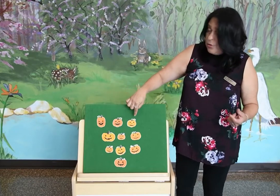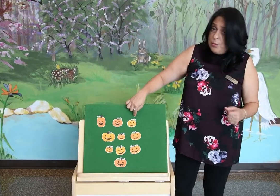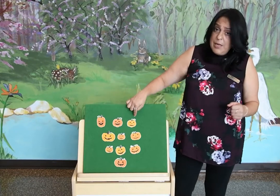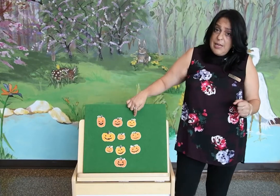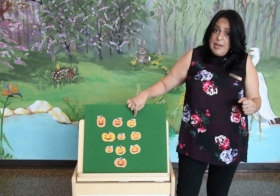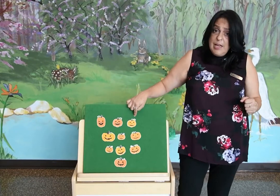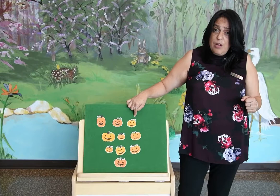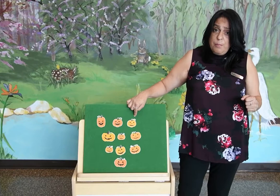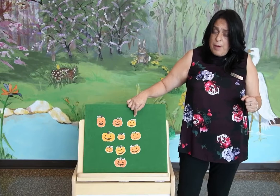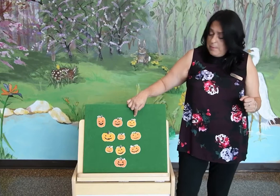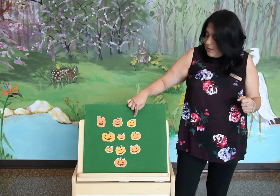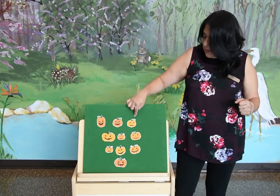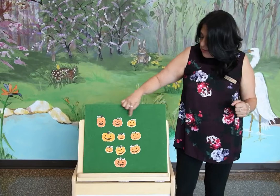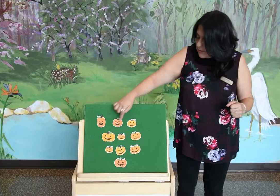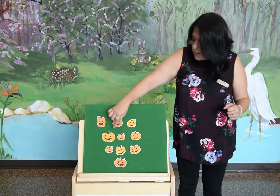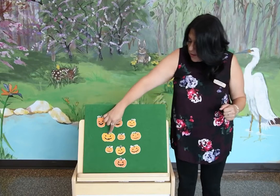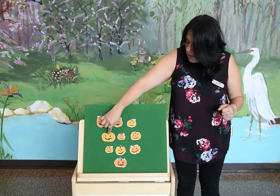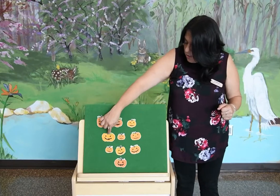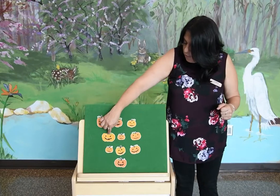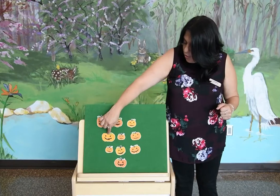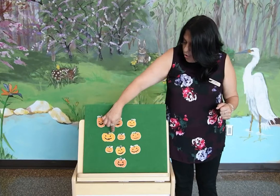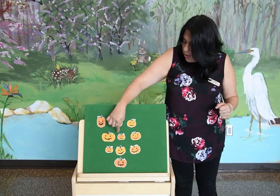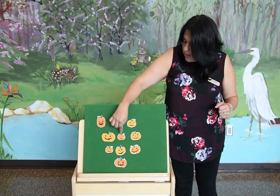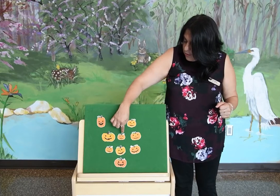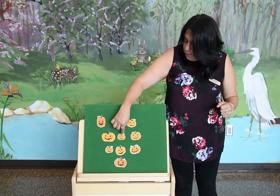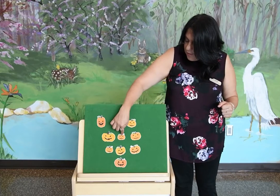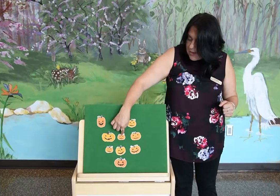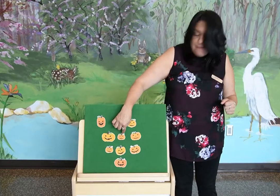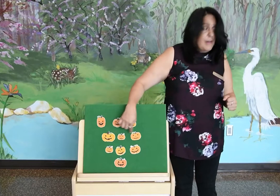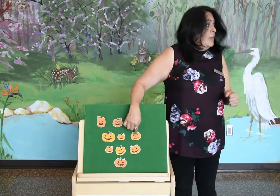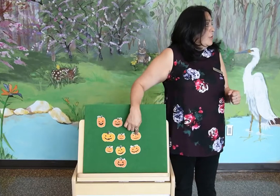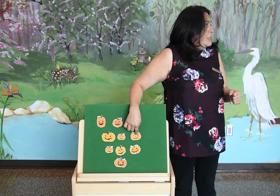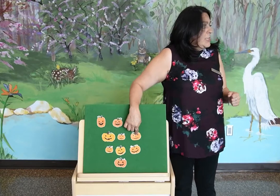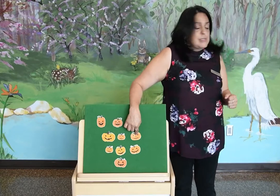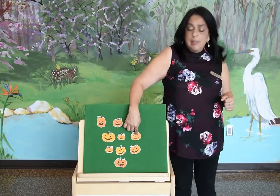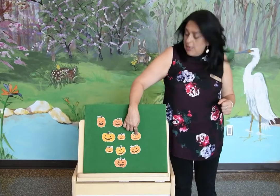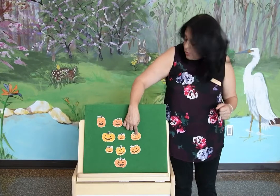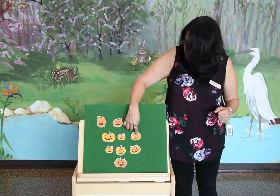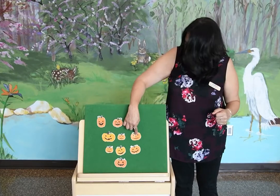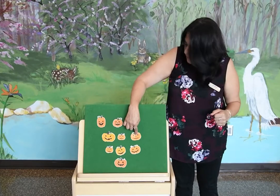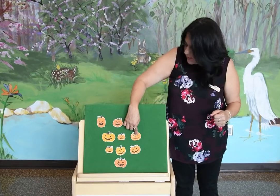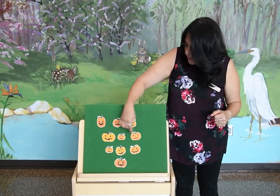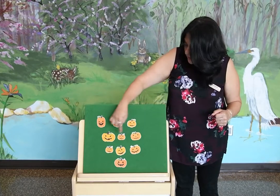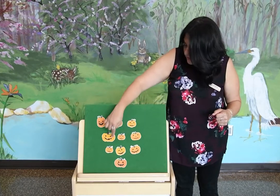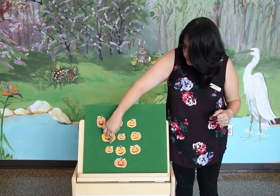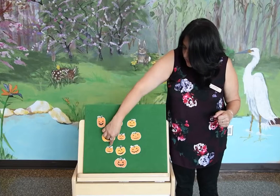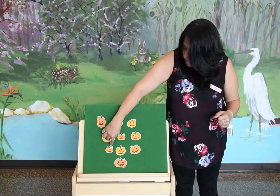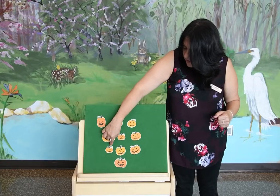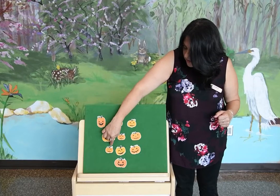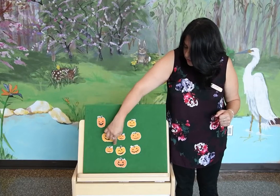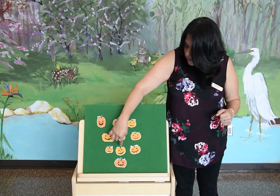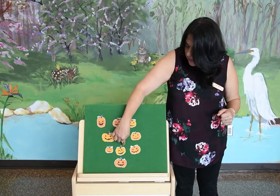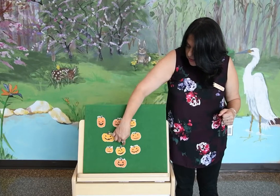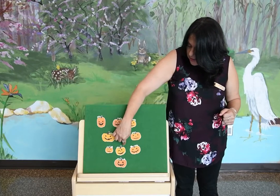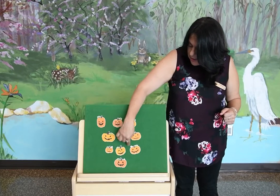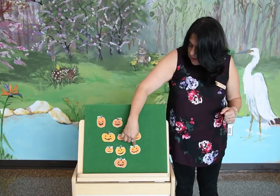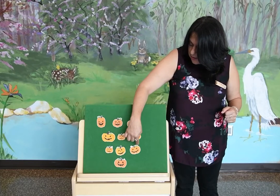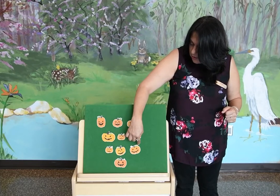3 little pumpkins, 4 little, 5 little, 6 little pumpkins, 7 little, 8 little,